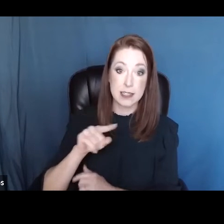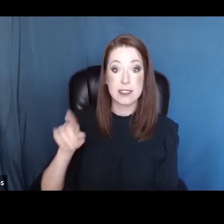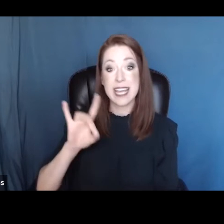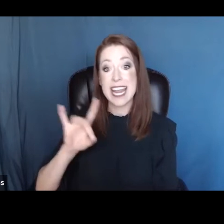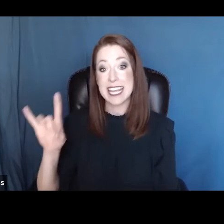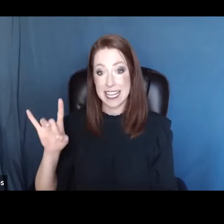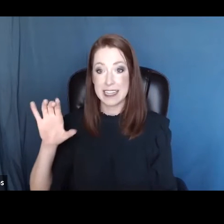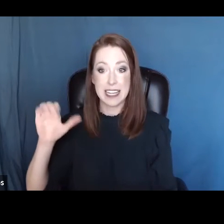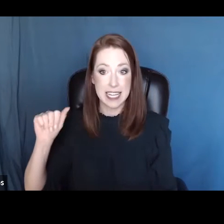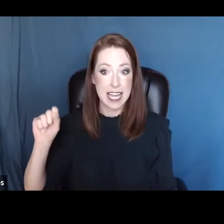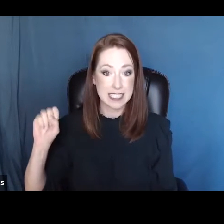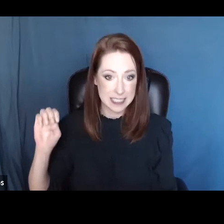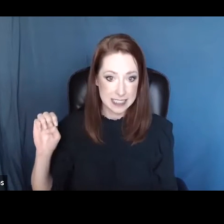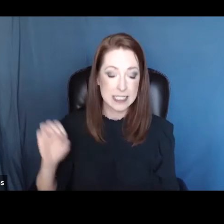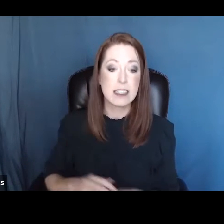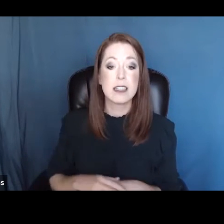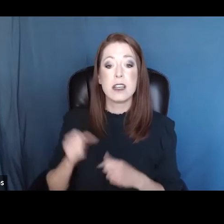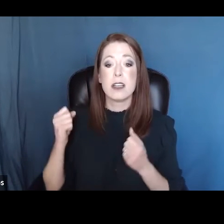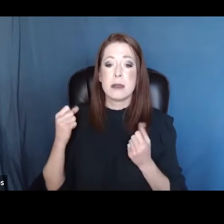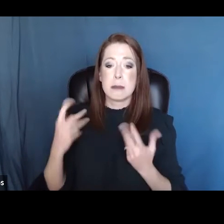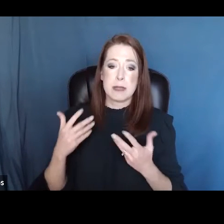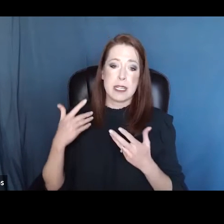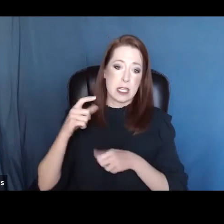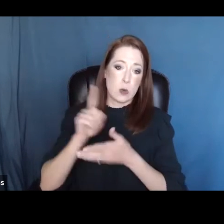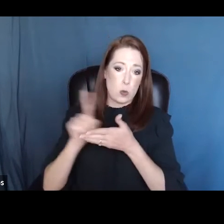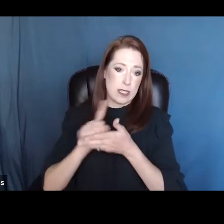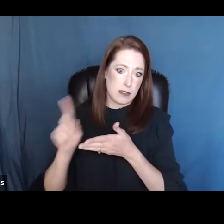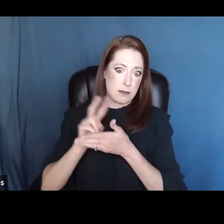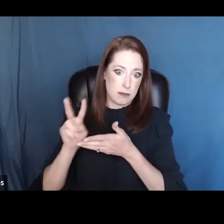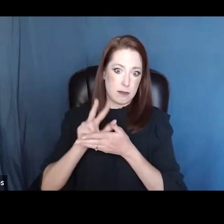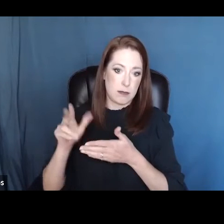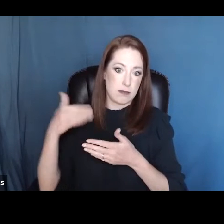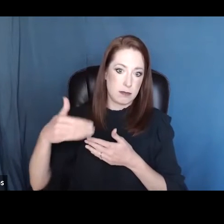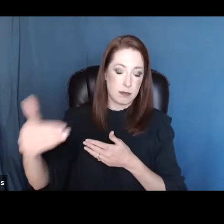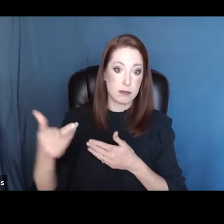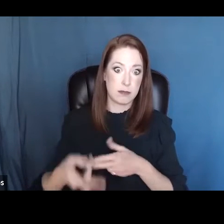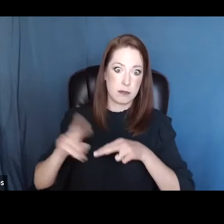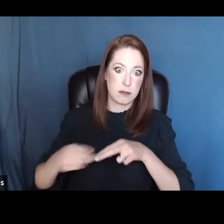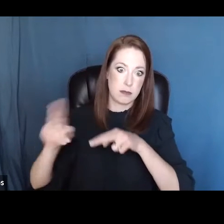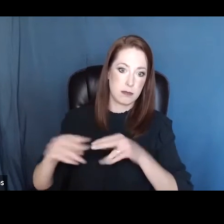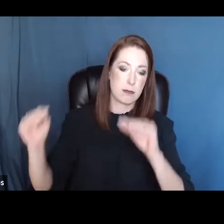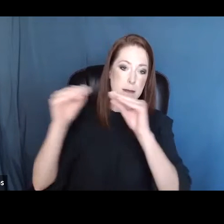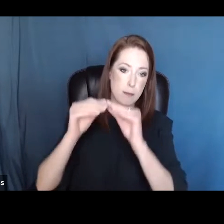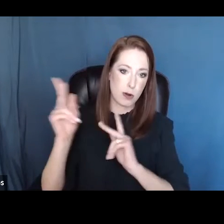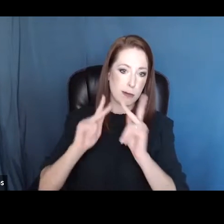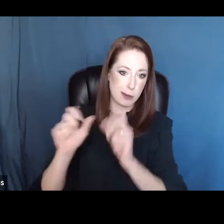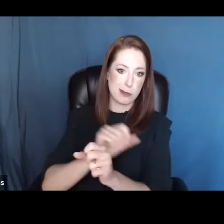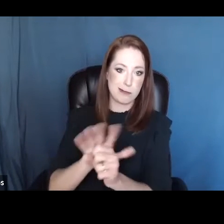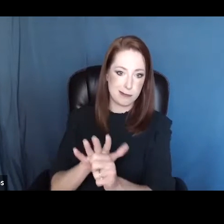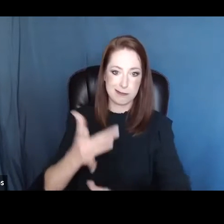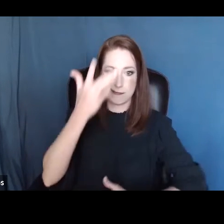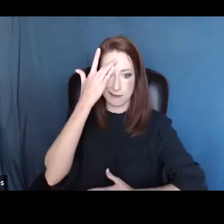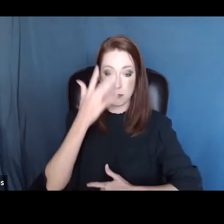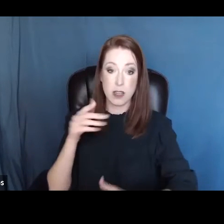cases. As the weeks pass, increasing numbers of counties across the state report increasing number of cases. By